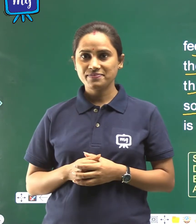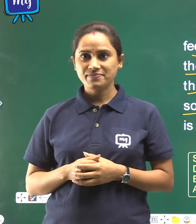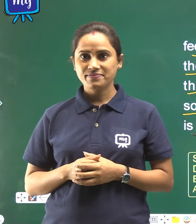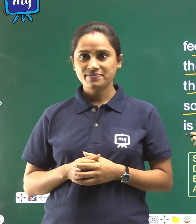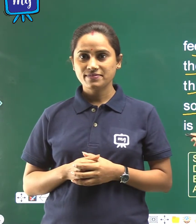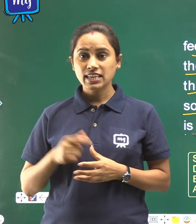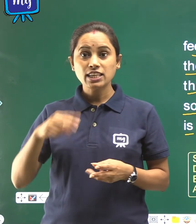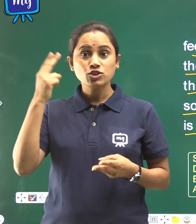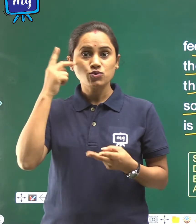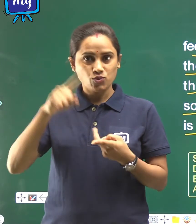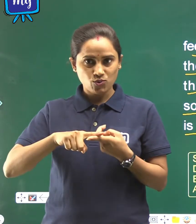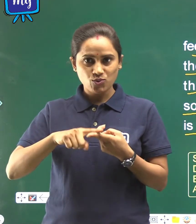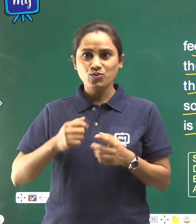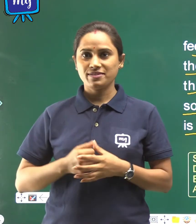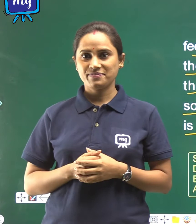is due to